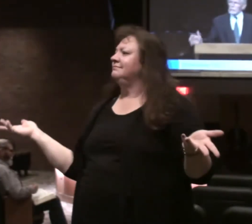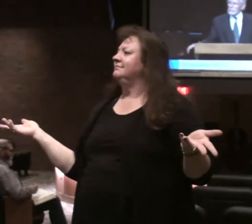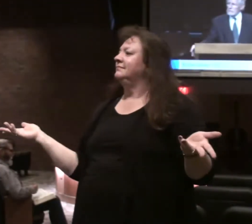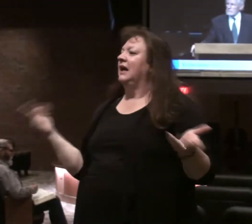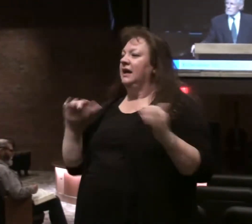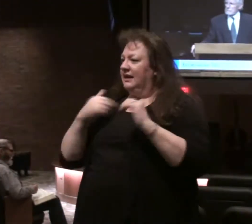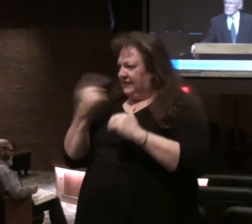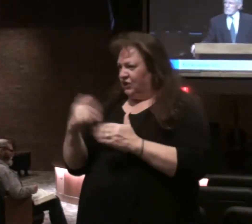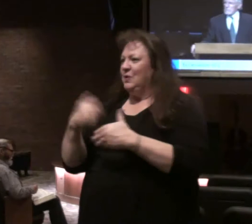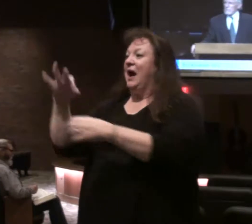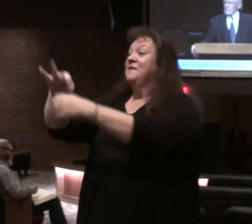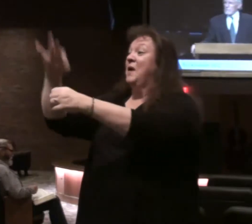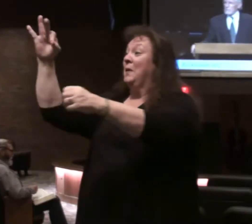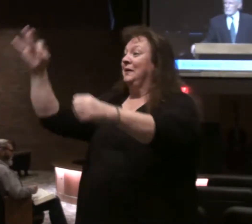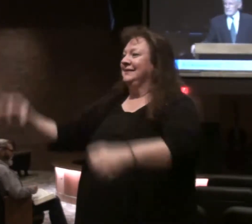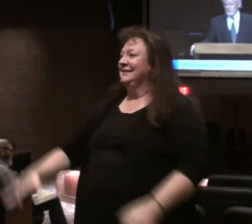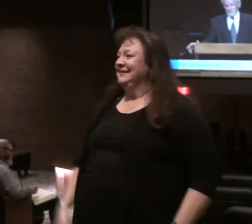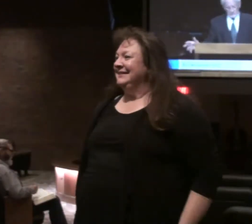how to vote.